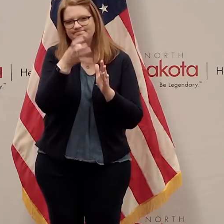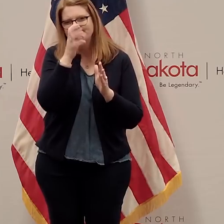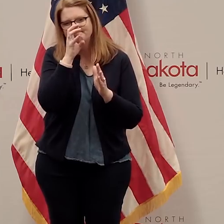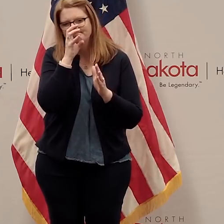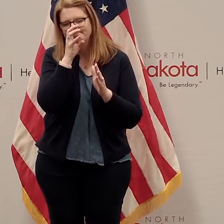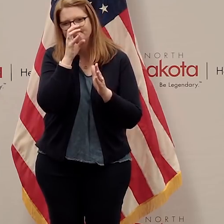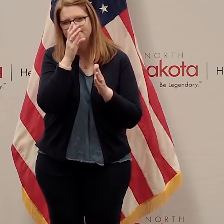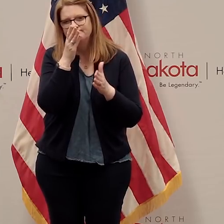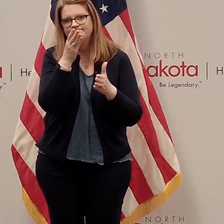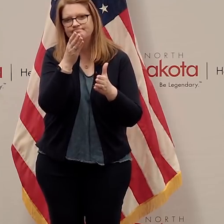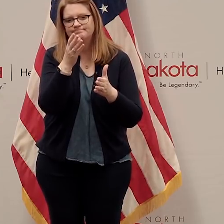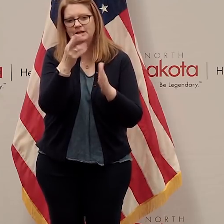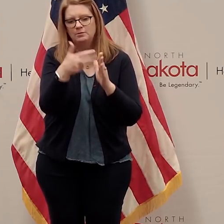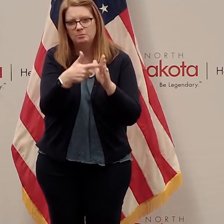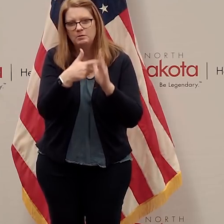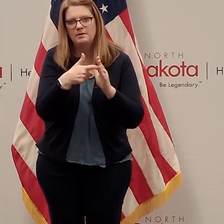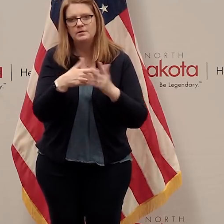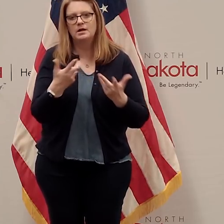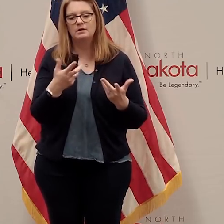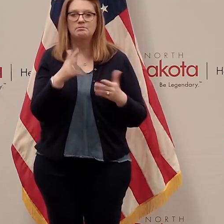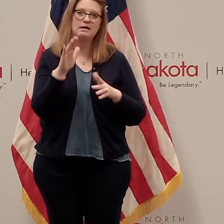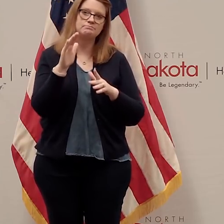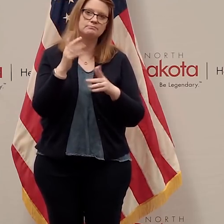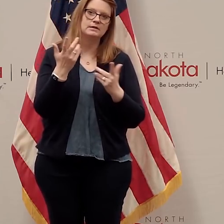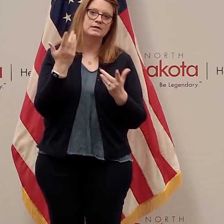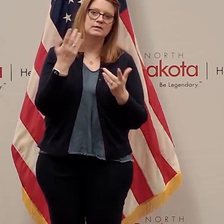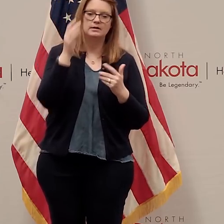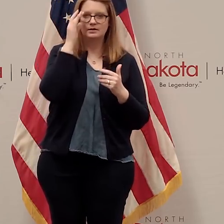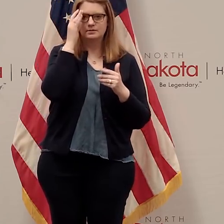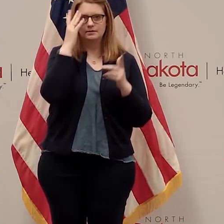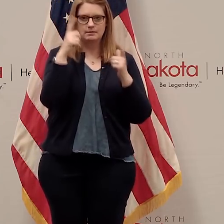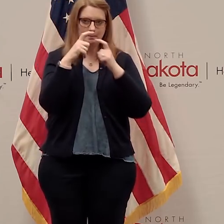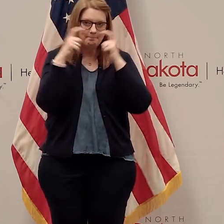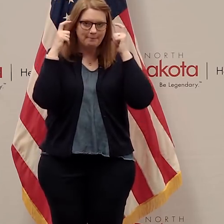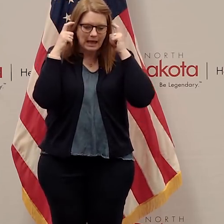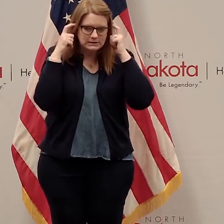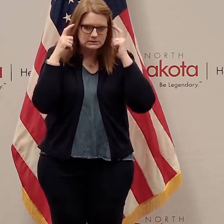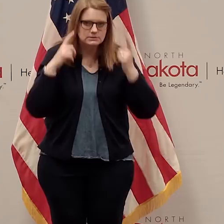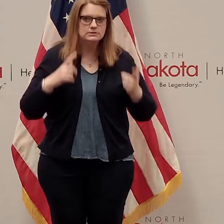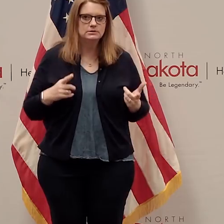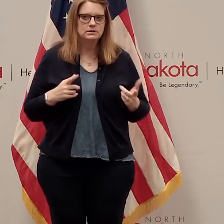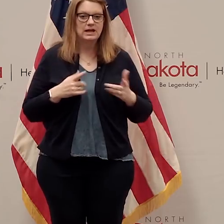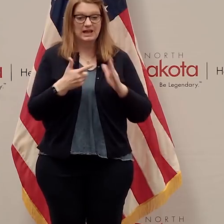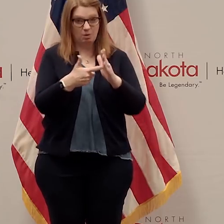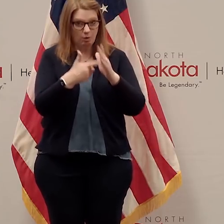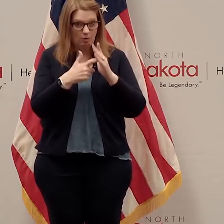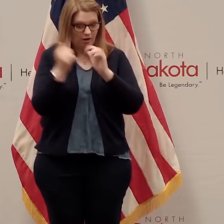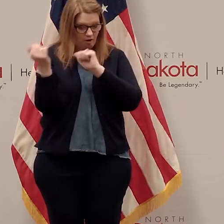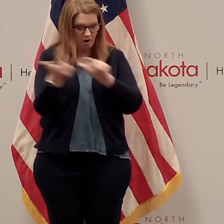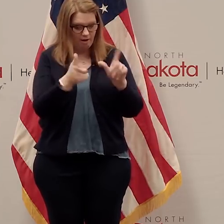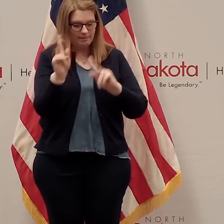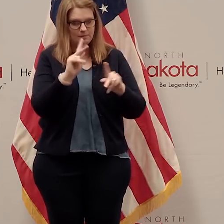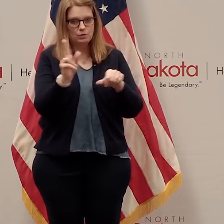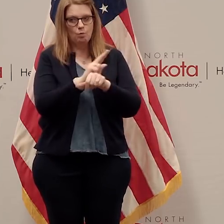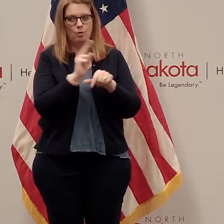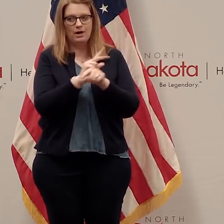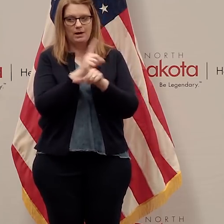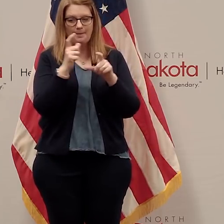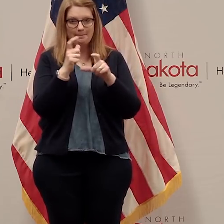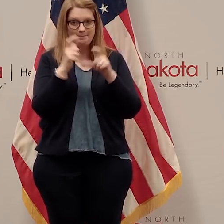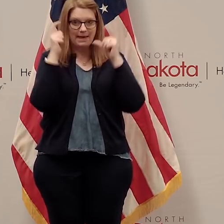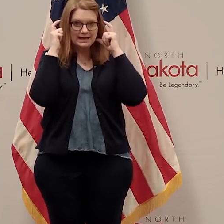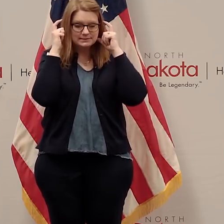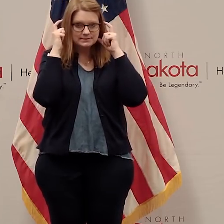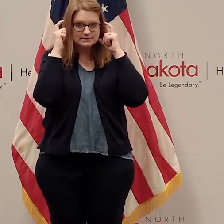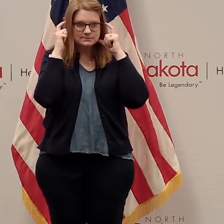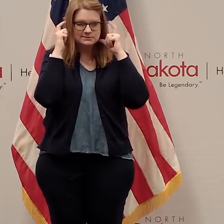even more, even if you said, hey, masks might be really effective to do that, you know, requiring everybody in the state to wear a mask, you